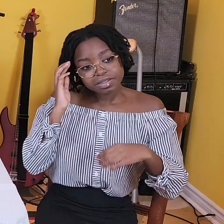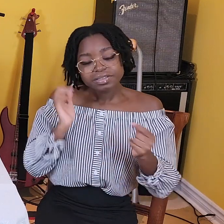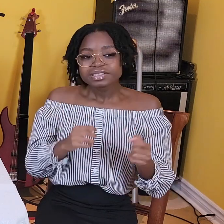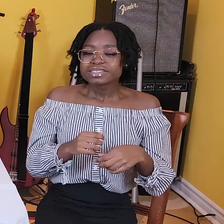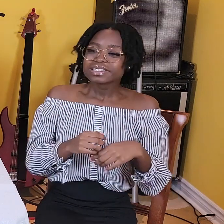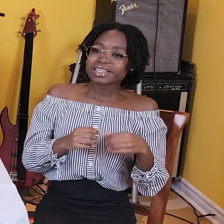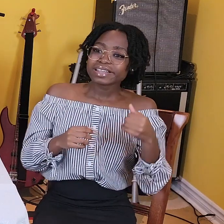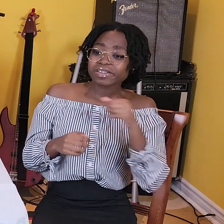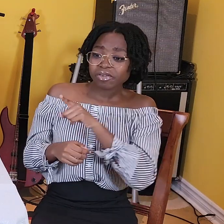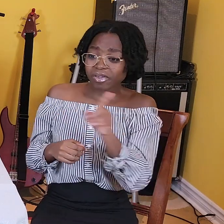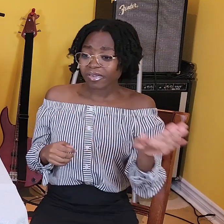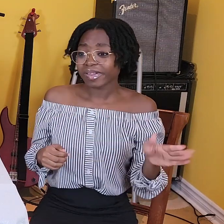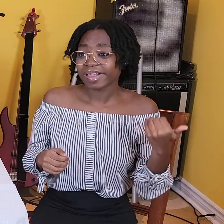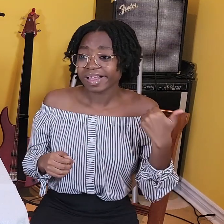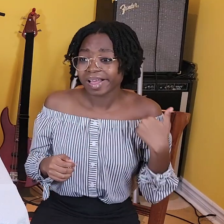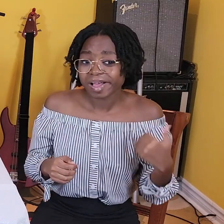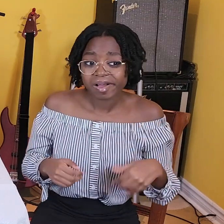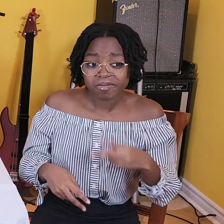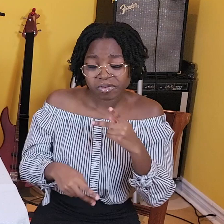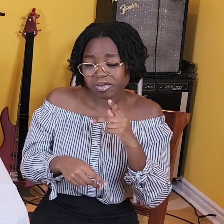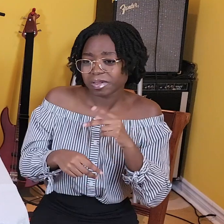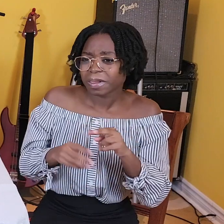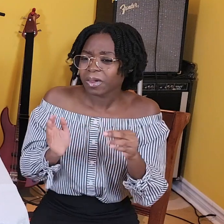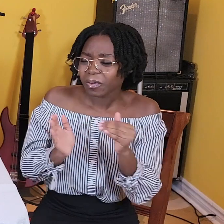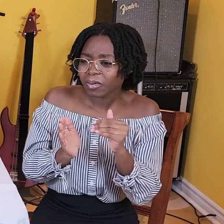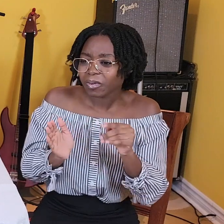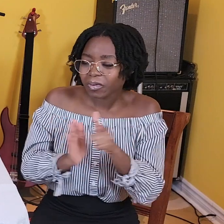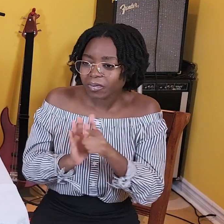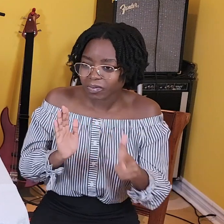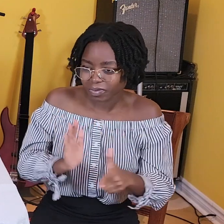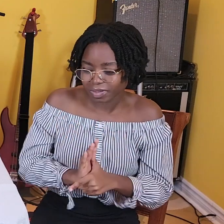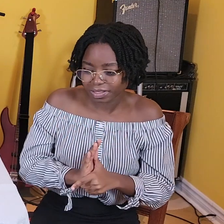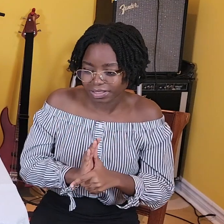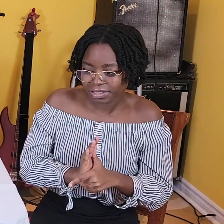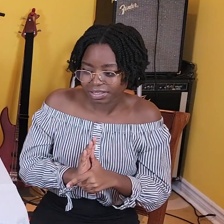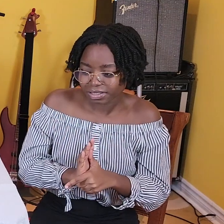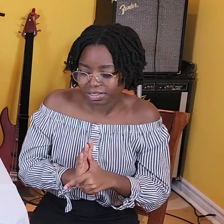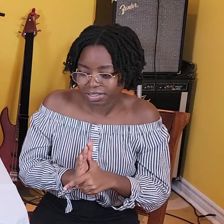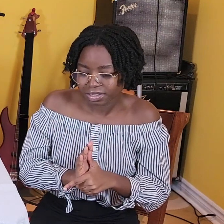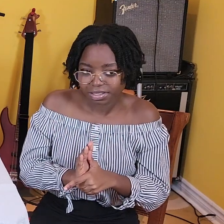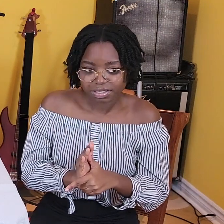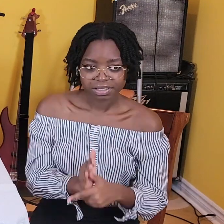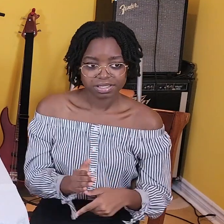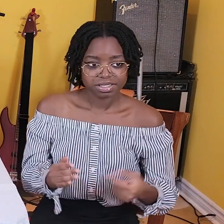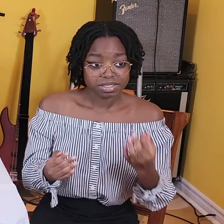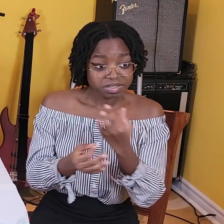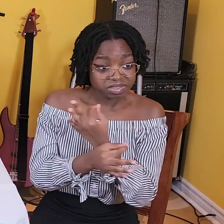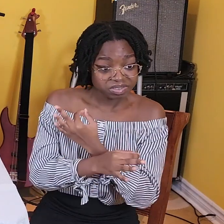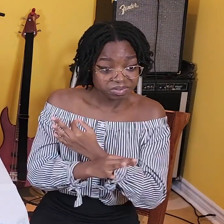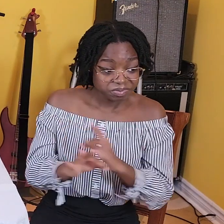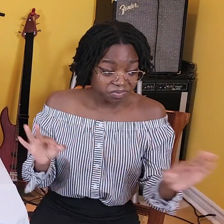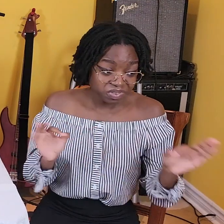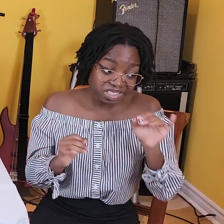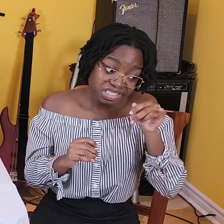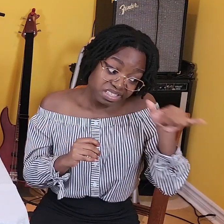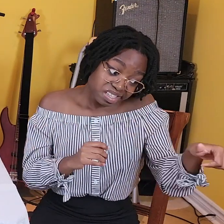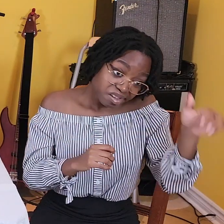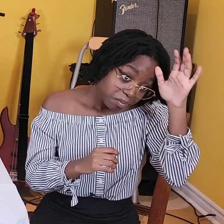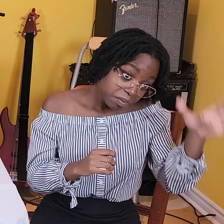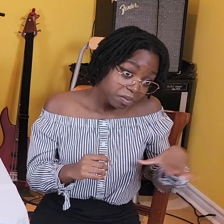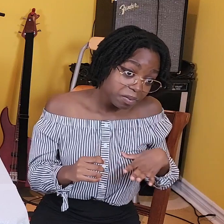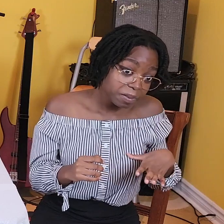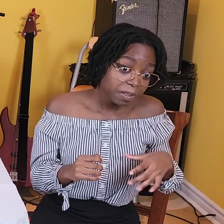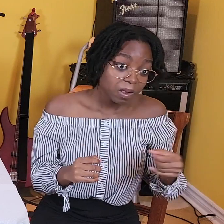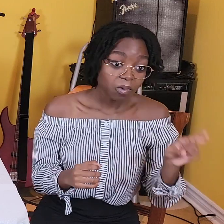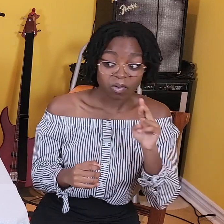Barabbas. Now Barabbas was a robber. So then Pilate took Jesus and scourged him. And the soldiers twisted a